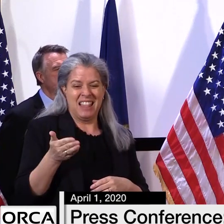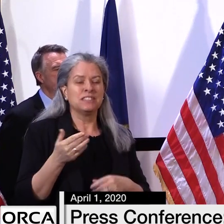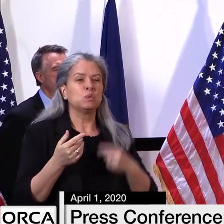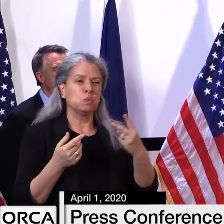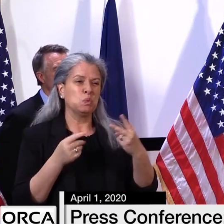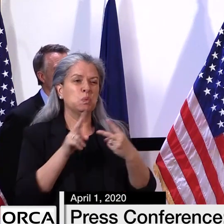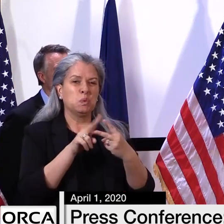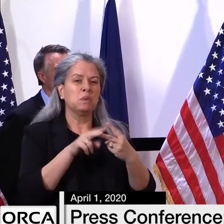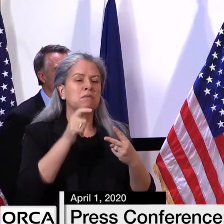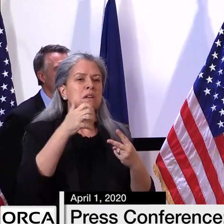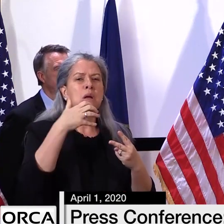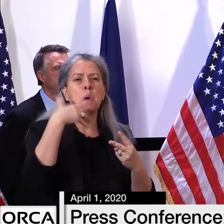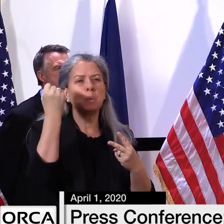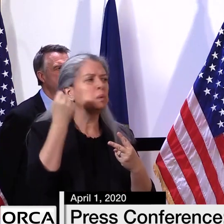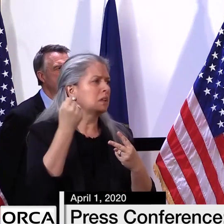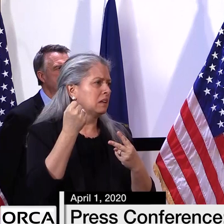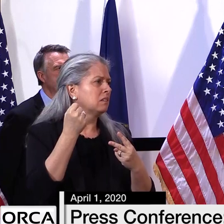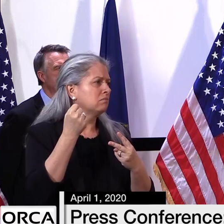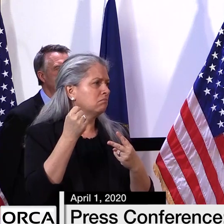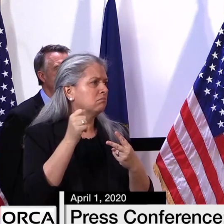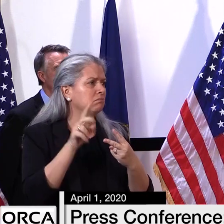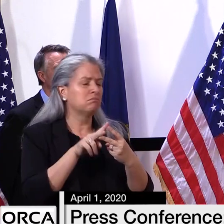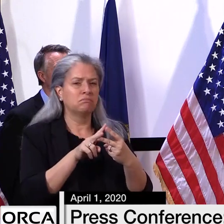elderly people in